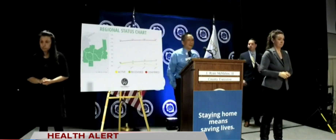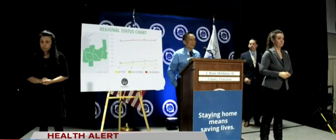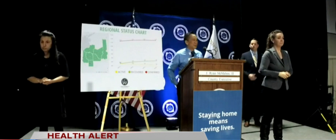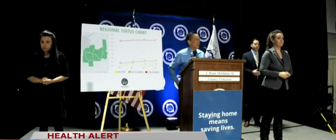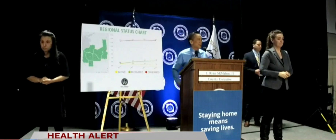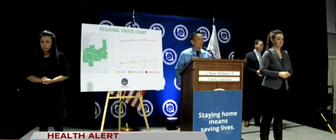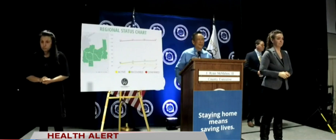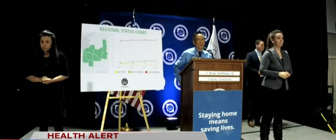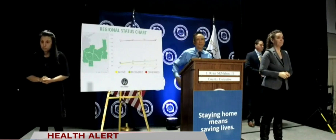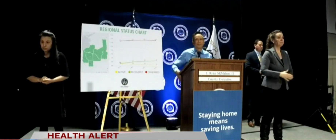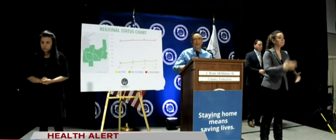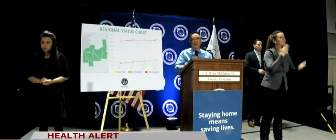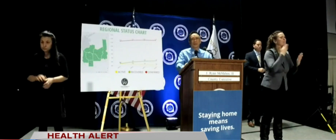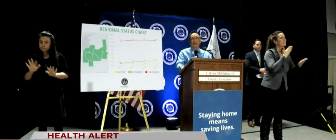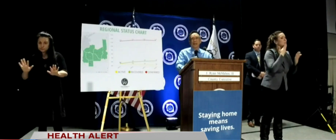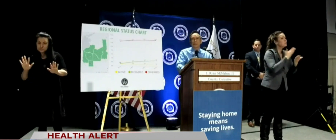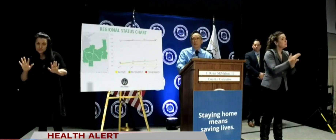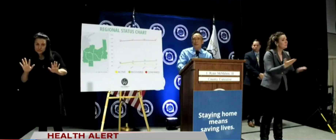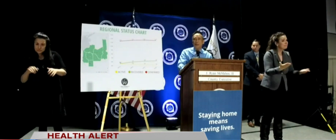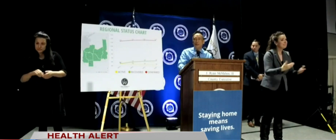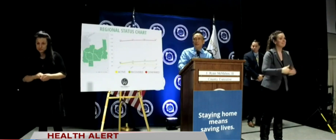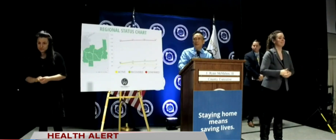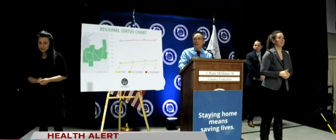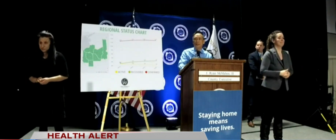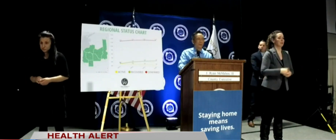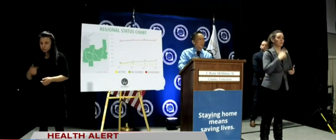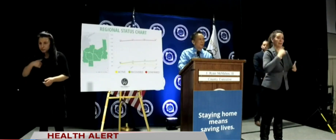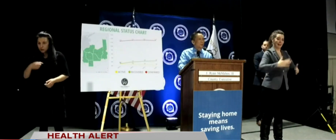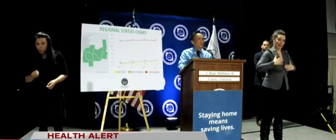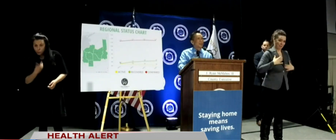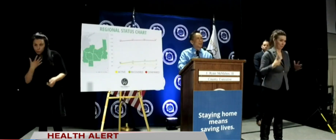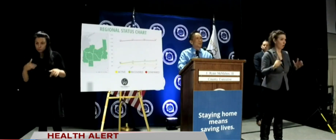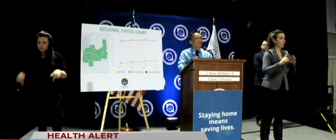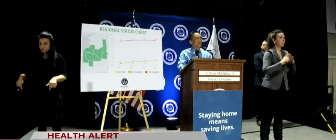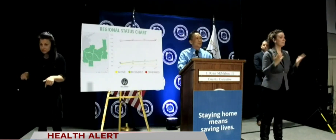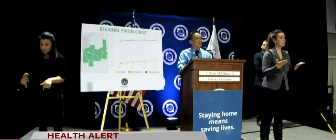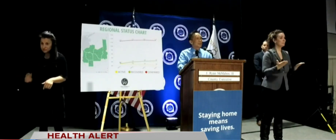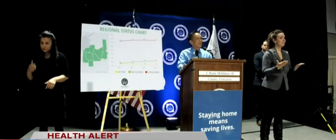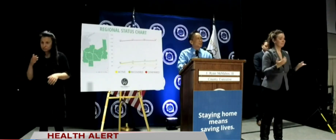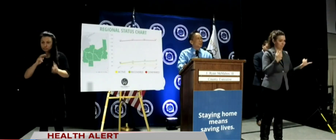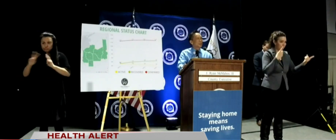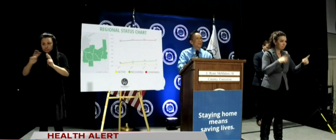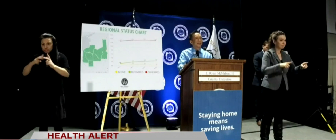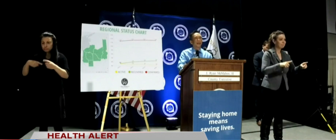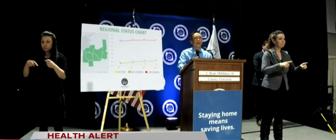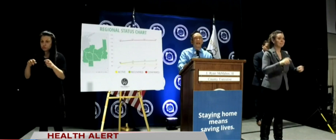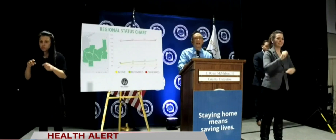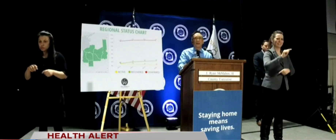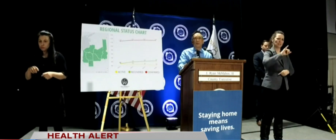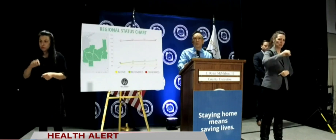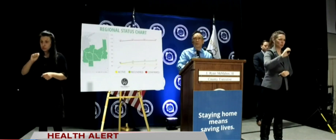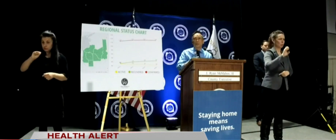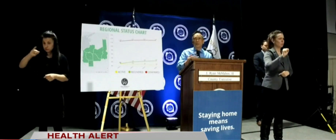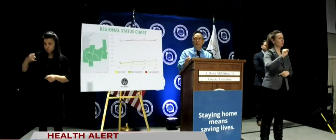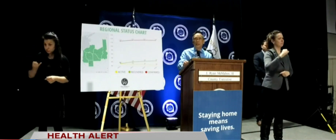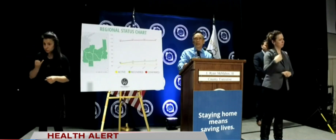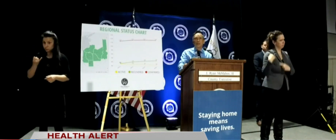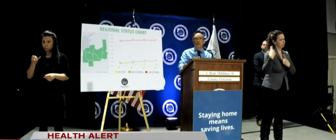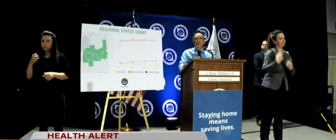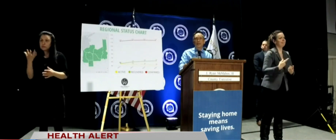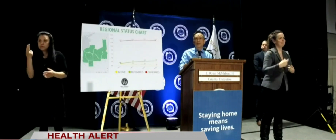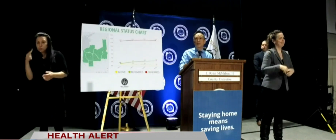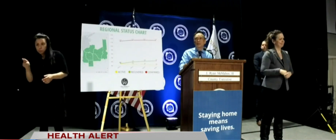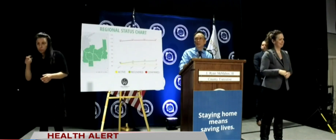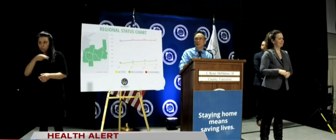Well, thank you very much. I'm really happy to be here to talk a little bit about what St. Joseph's has been doing. Since the beginning of